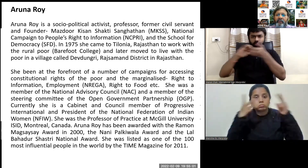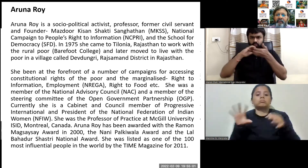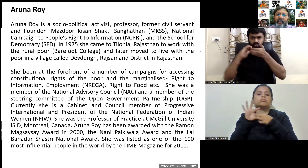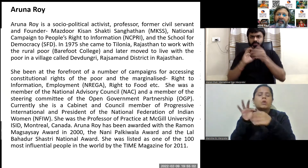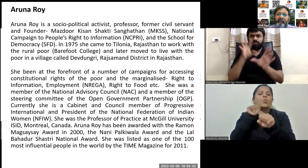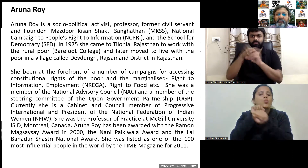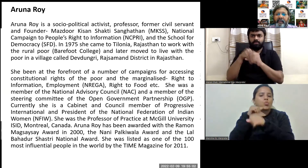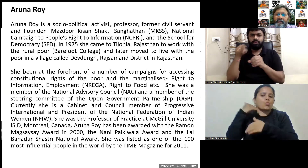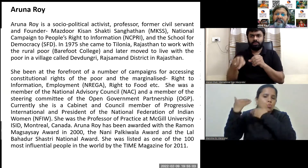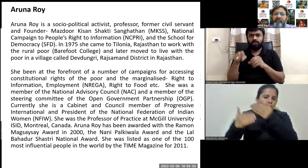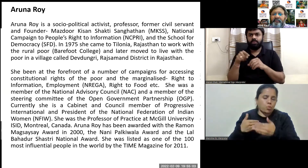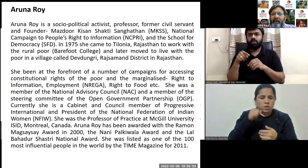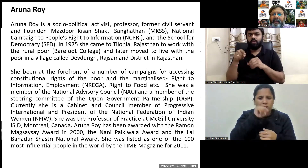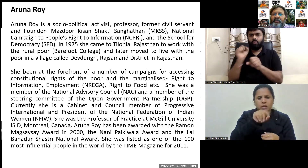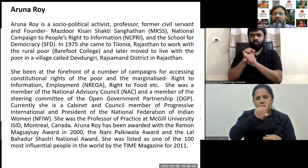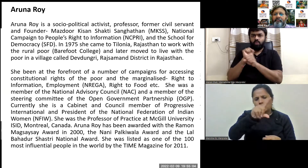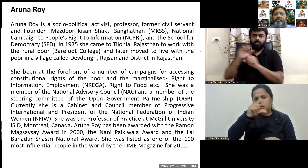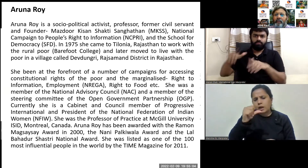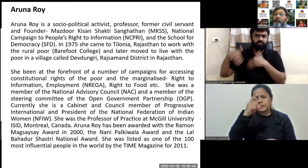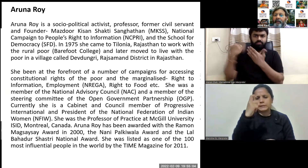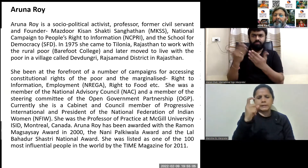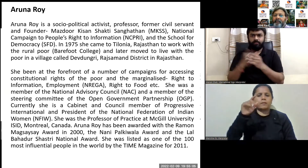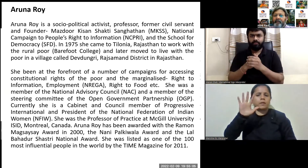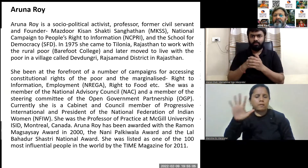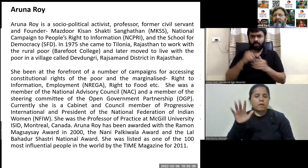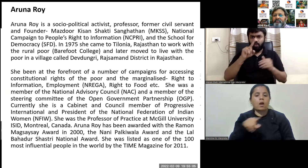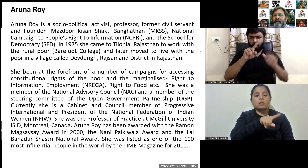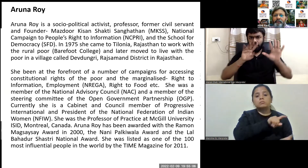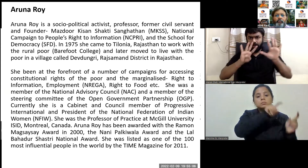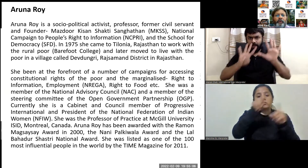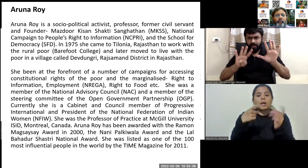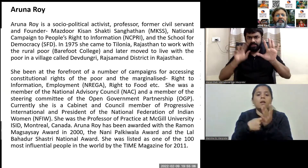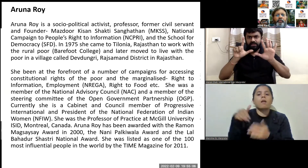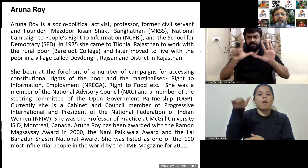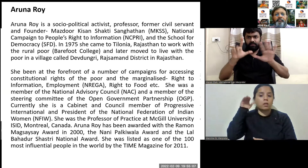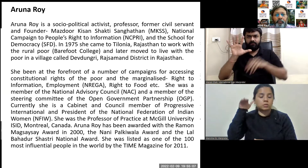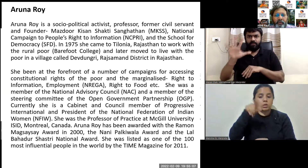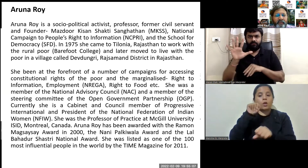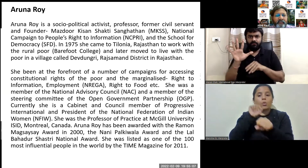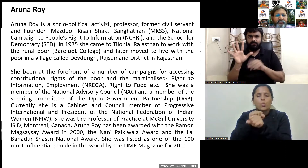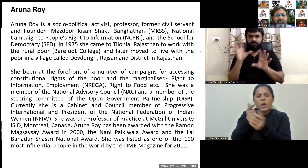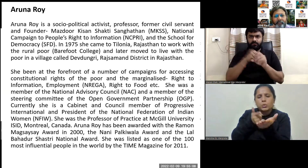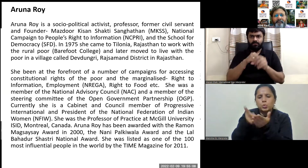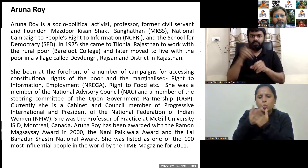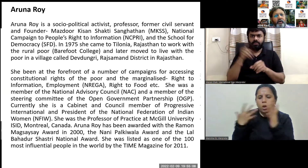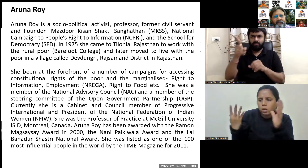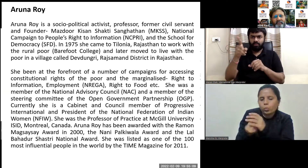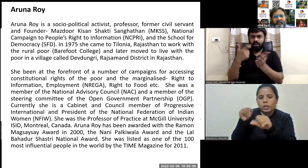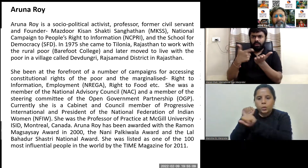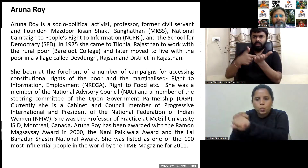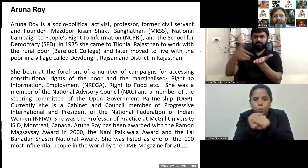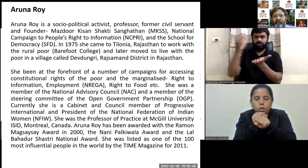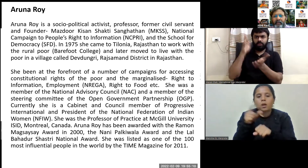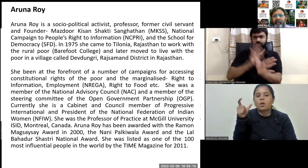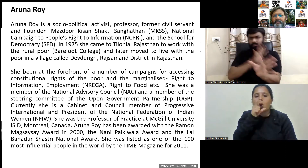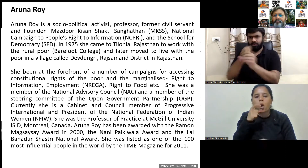early on in her career, in 1975, she came to Tilonia in Rajasthan to work with the rural poor, the Barefoot College